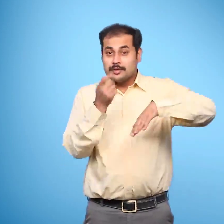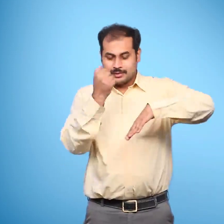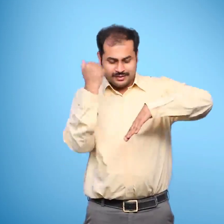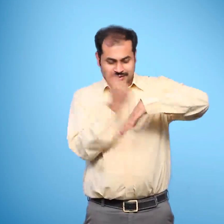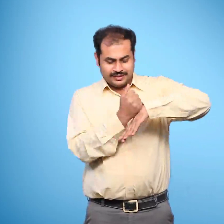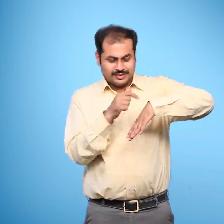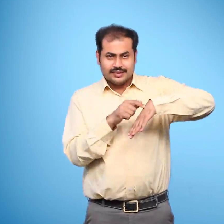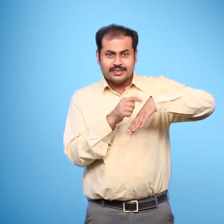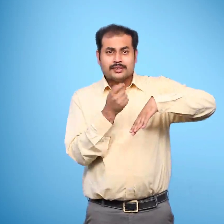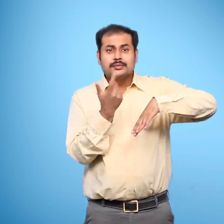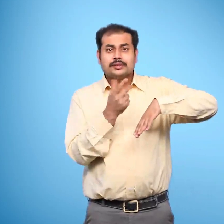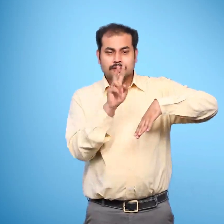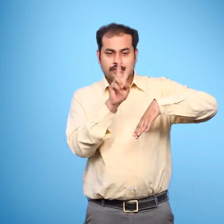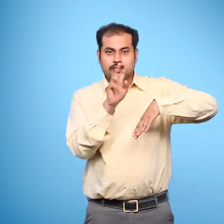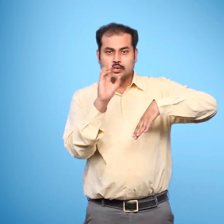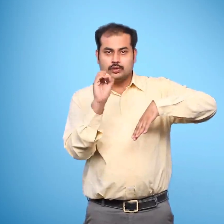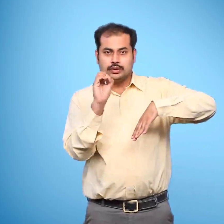Price tag is rupees 20.